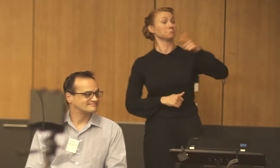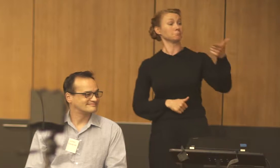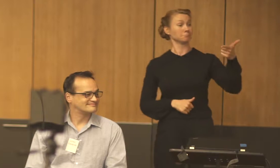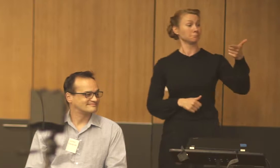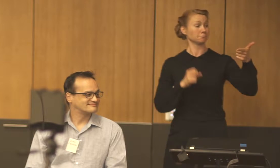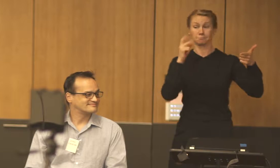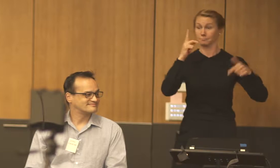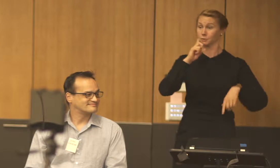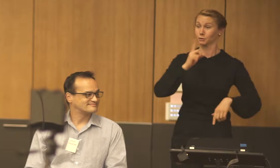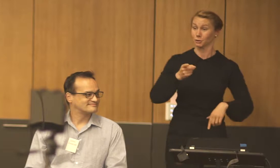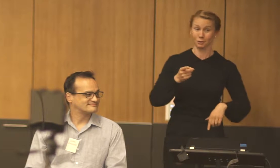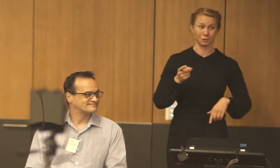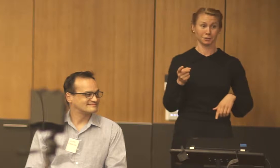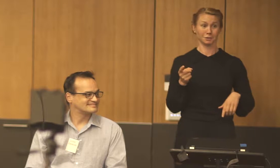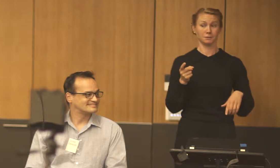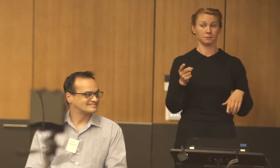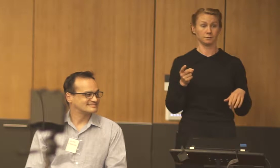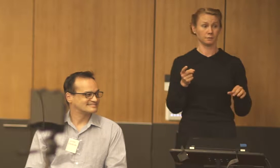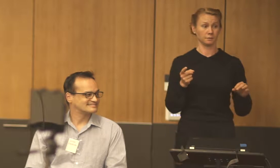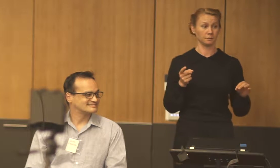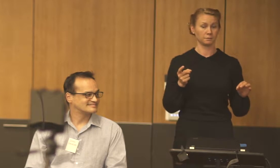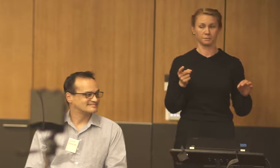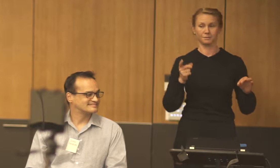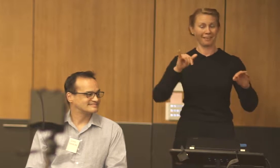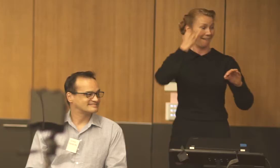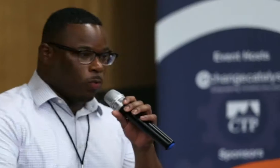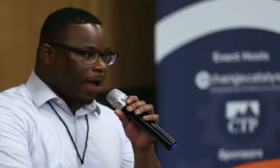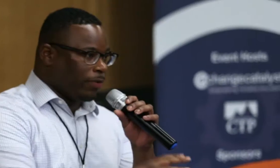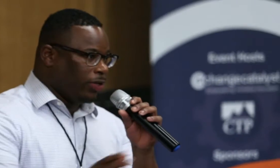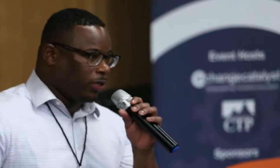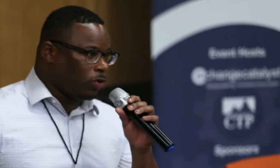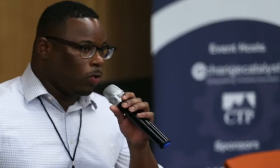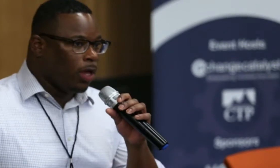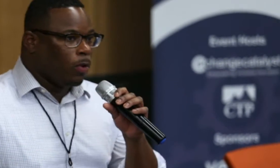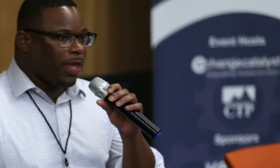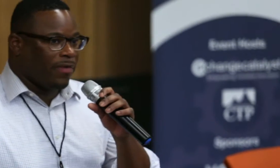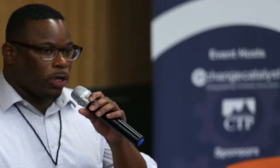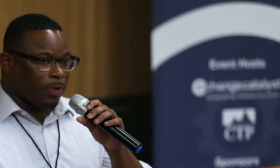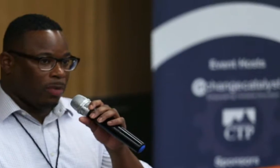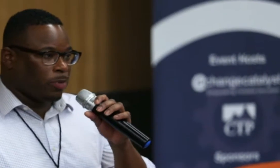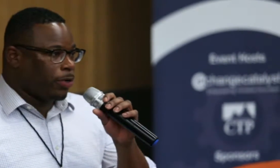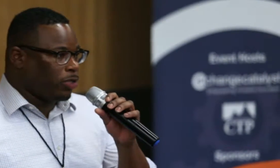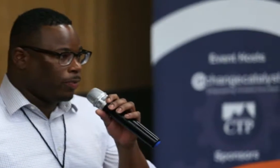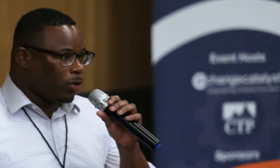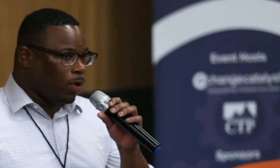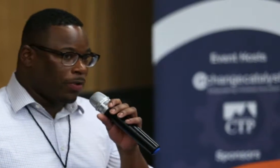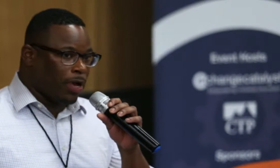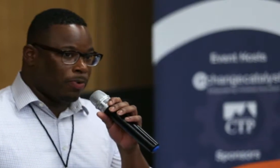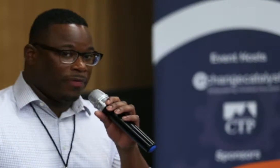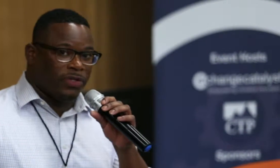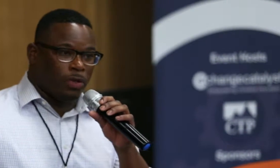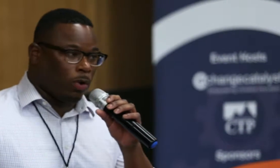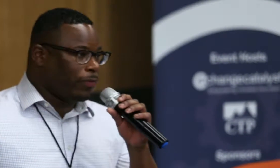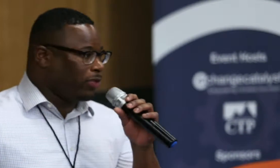Sure. So we have, the idea of partnerships at Europe is pretty wide ranging. So we have our community-based partnerships, so